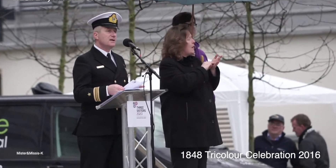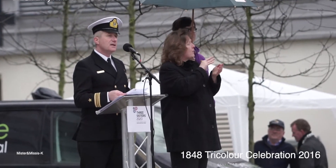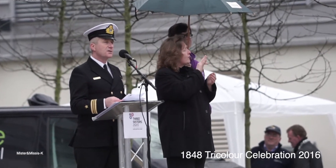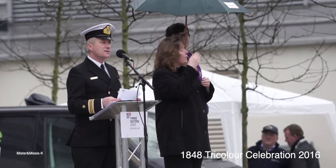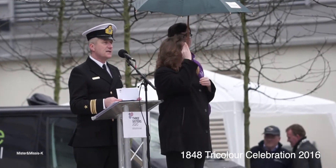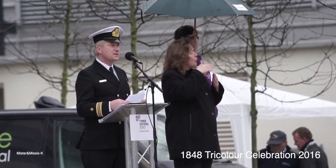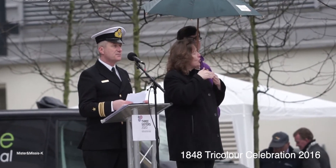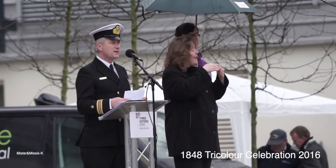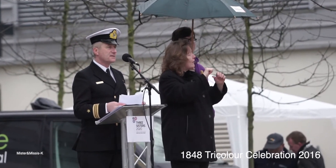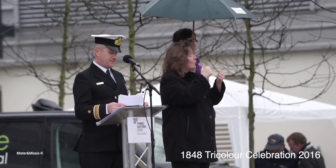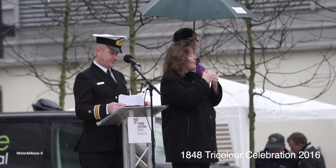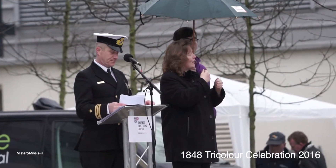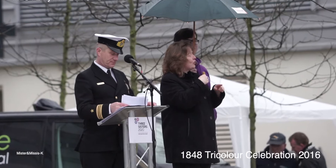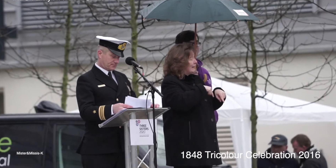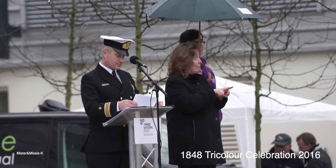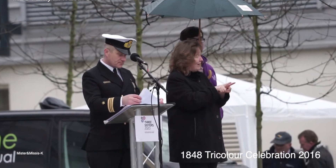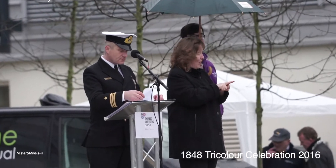Naval Association present.